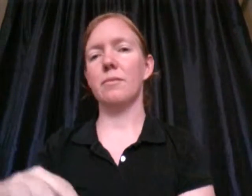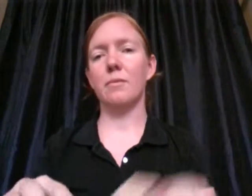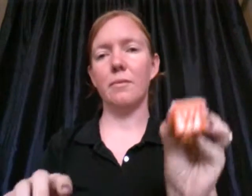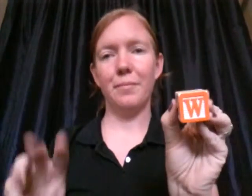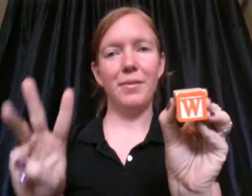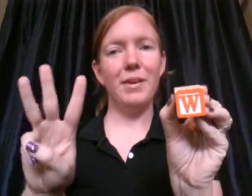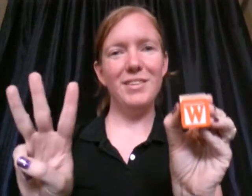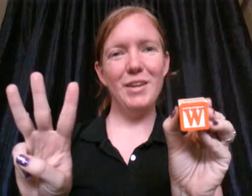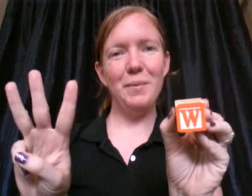W